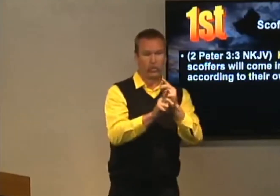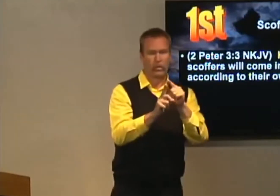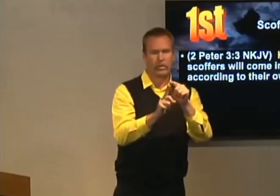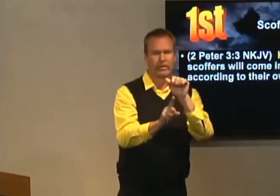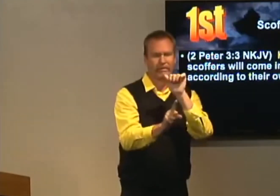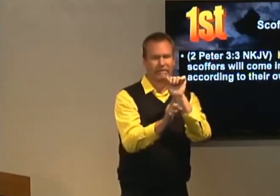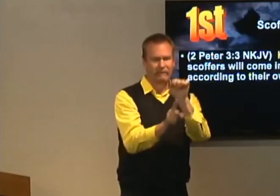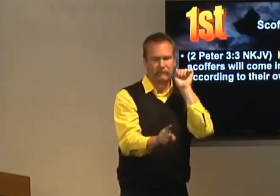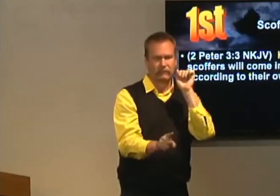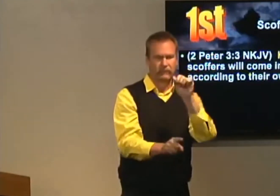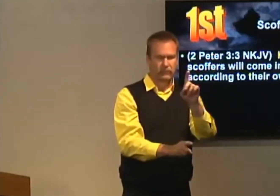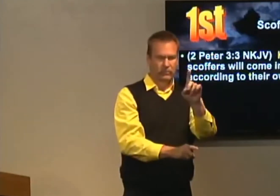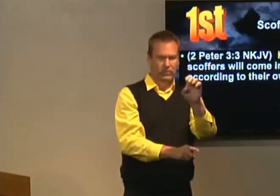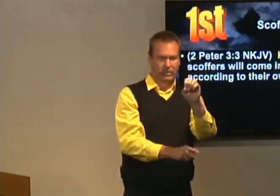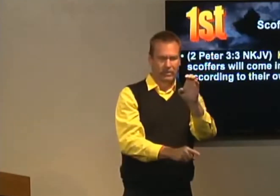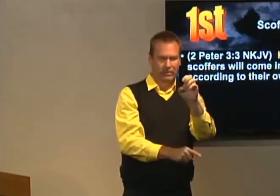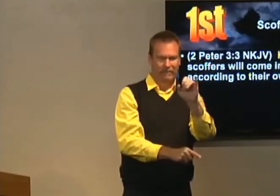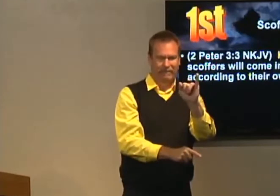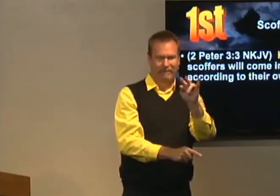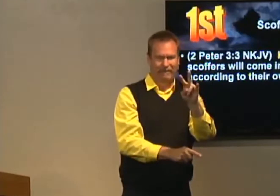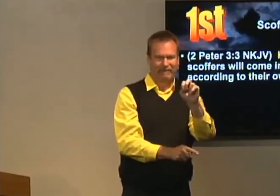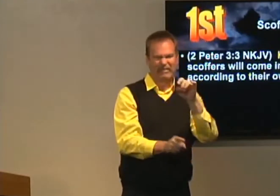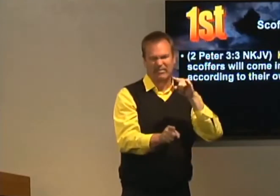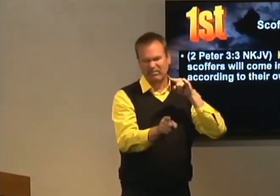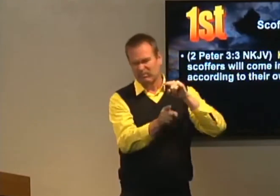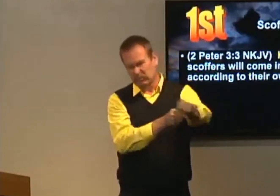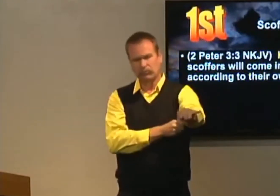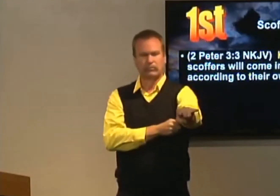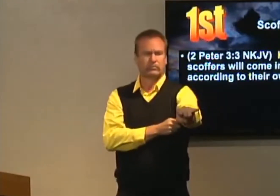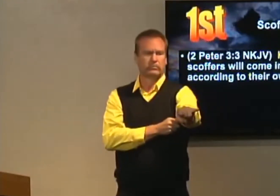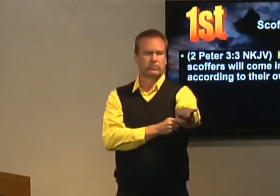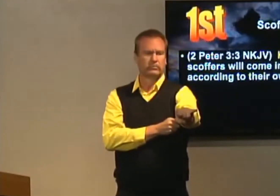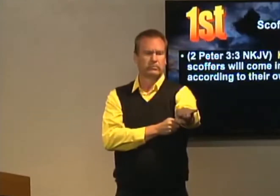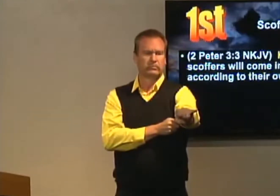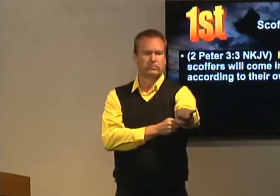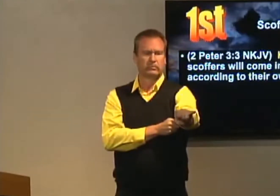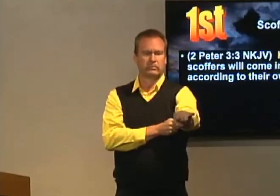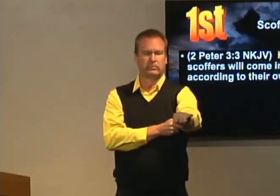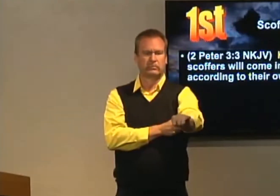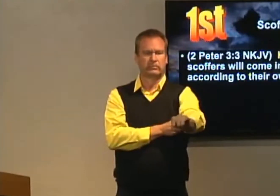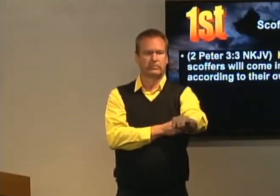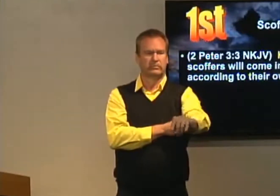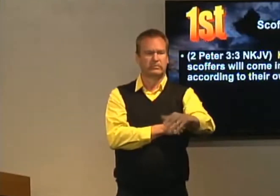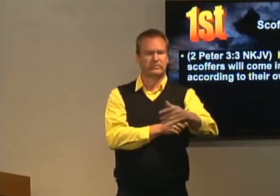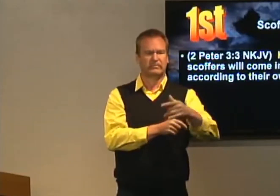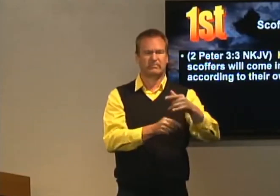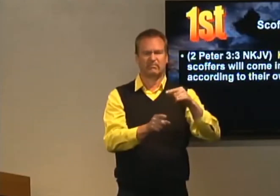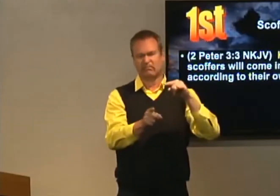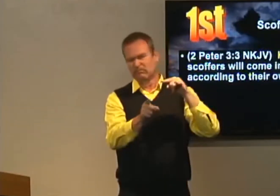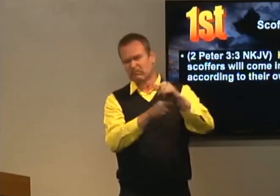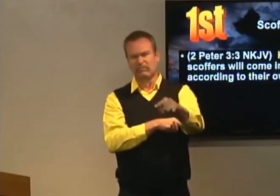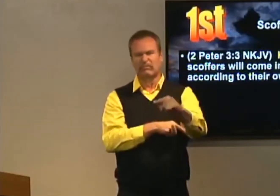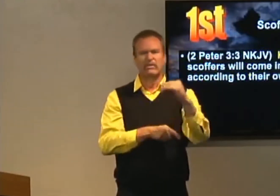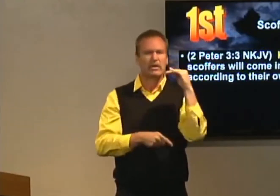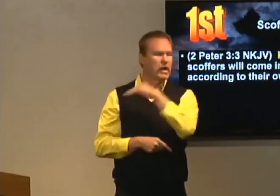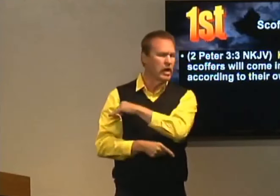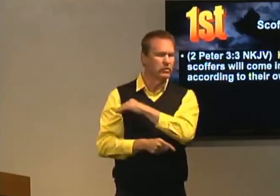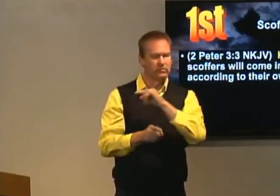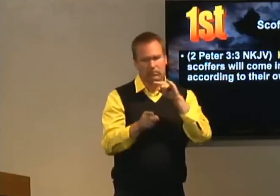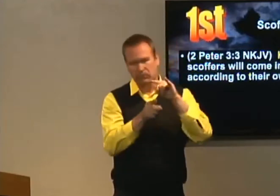Are also people who are deceivers, betrayers, people who try to trick